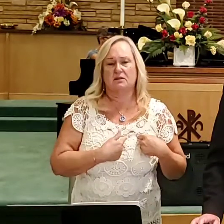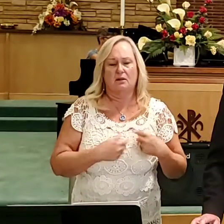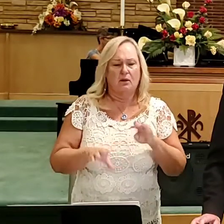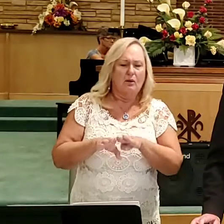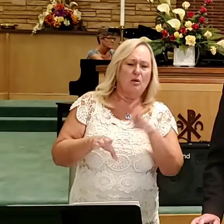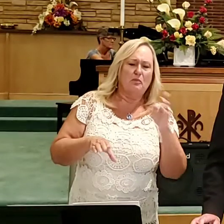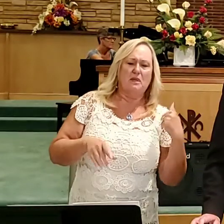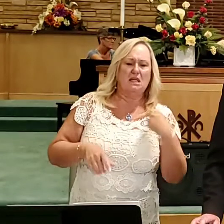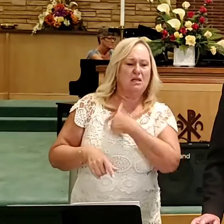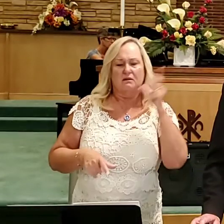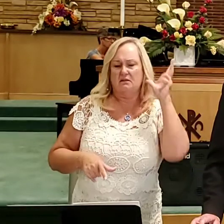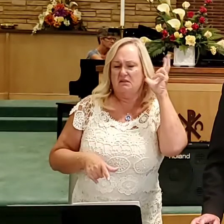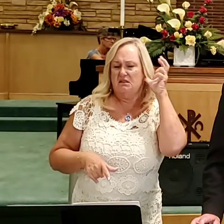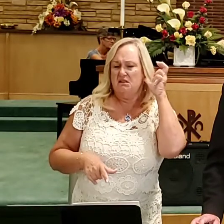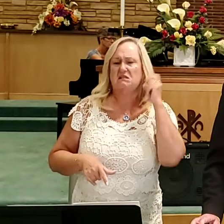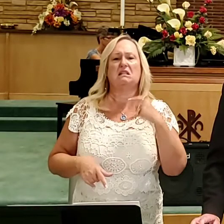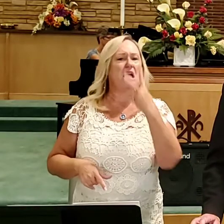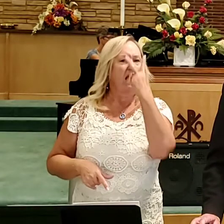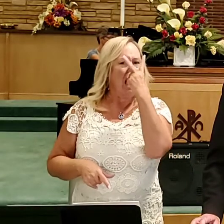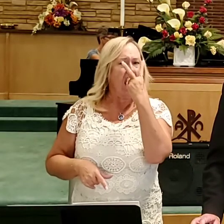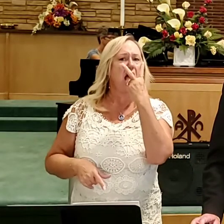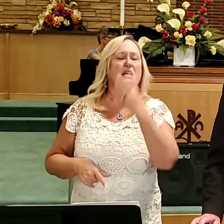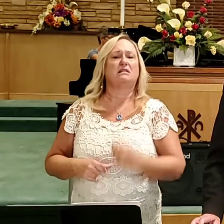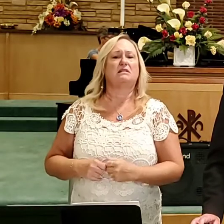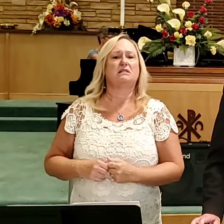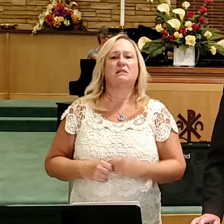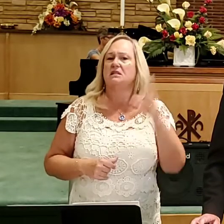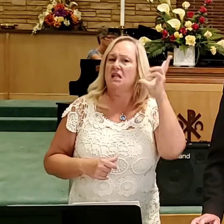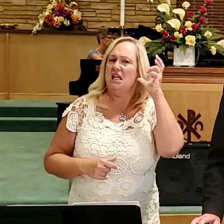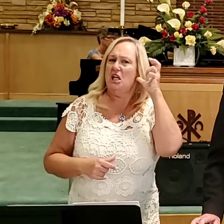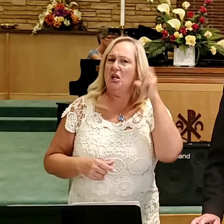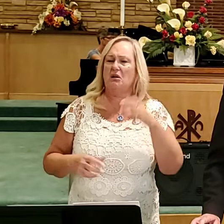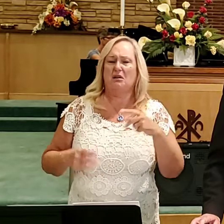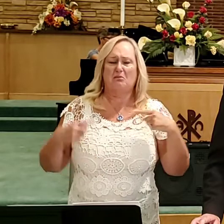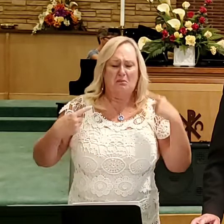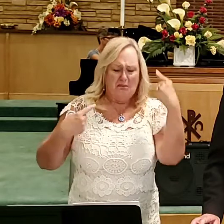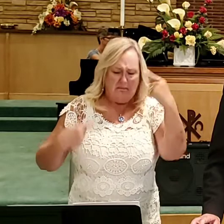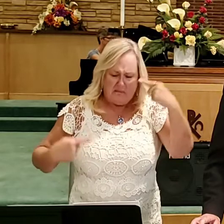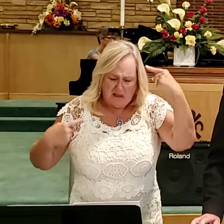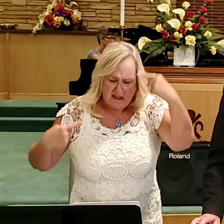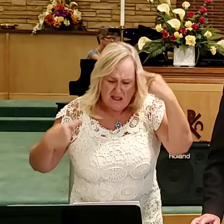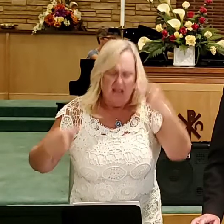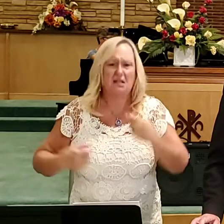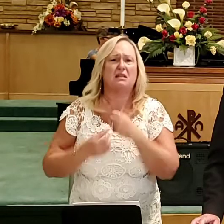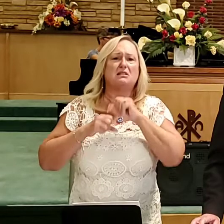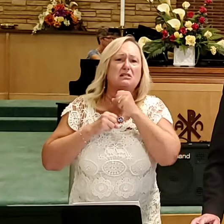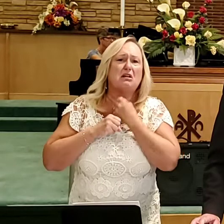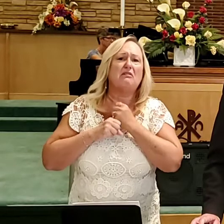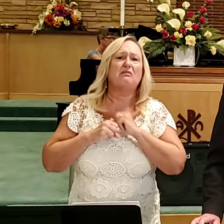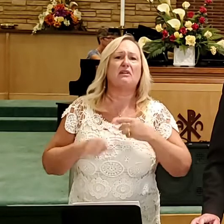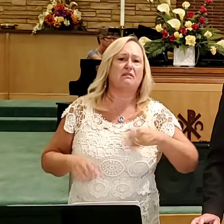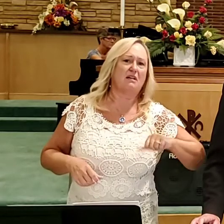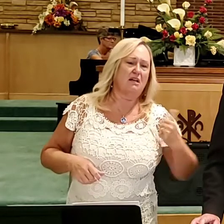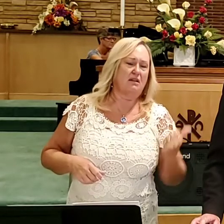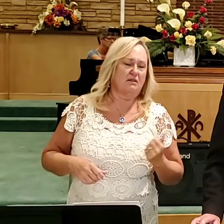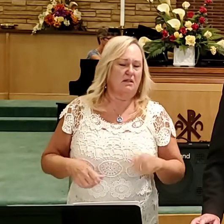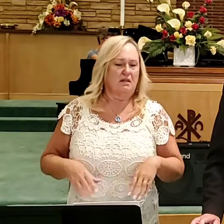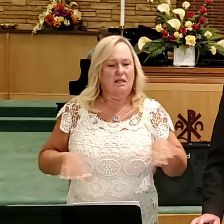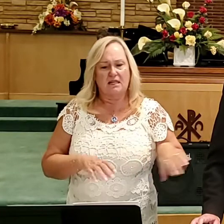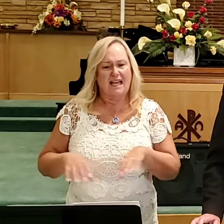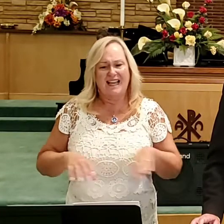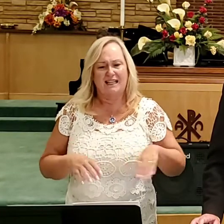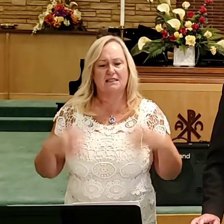Open our ears and eyes to hear the pain and suffering of others, and to act